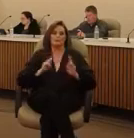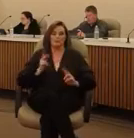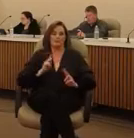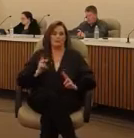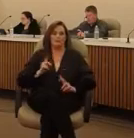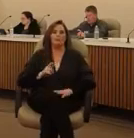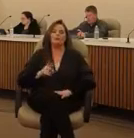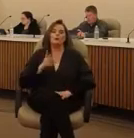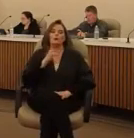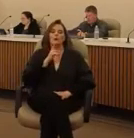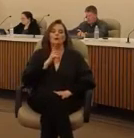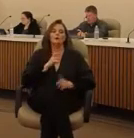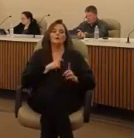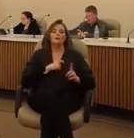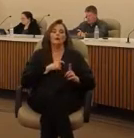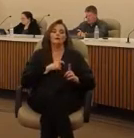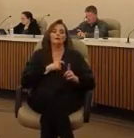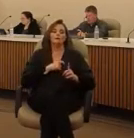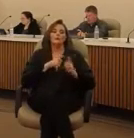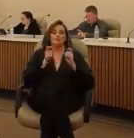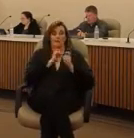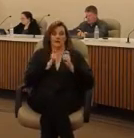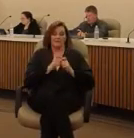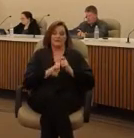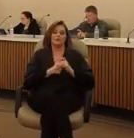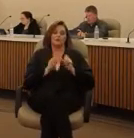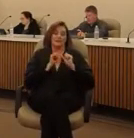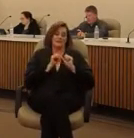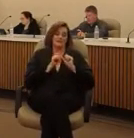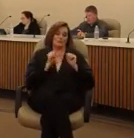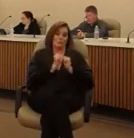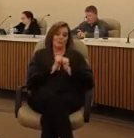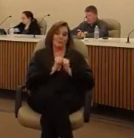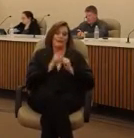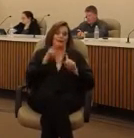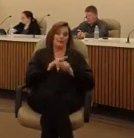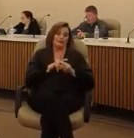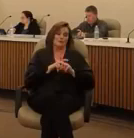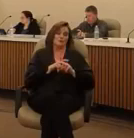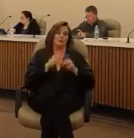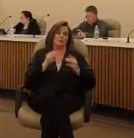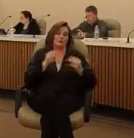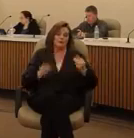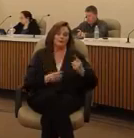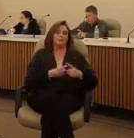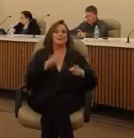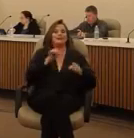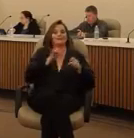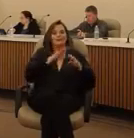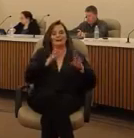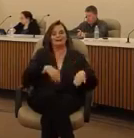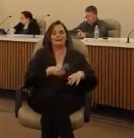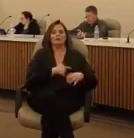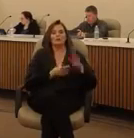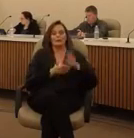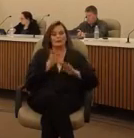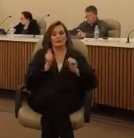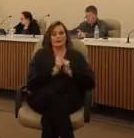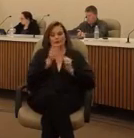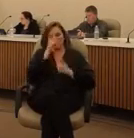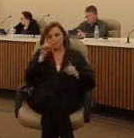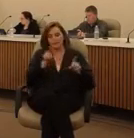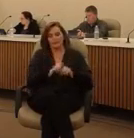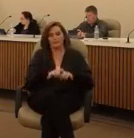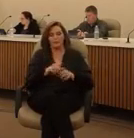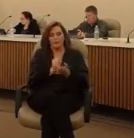pulled it down online. That the modification shall be consistent with the application materials. The gas station will operate in compliance with